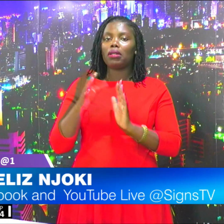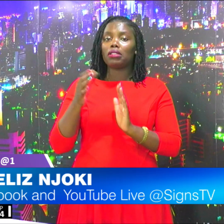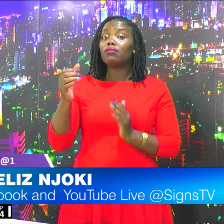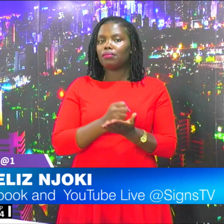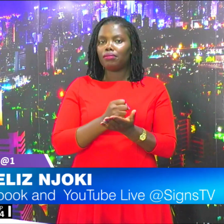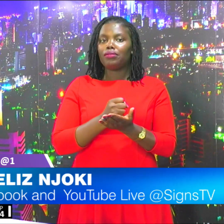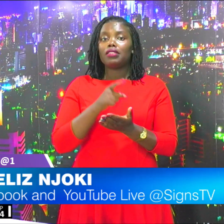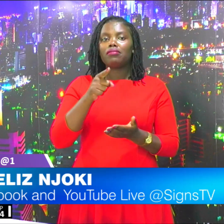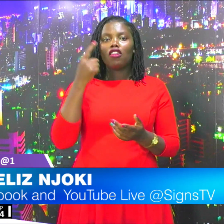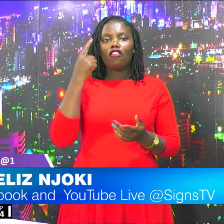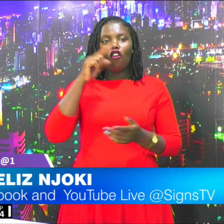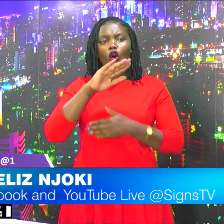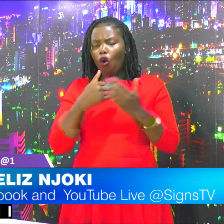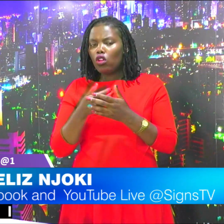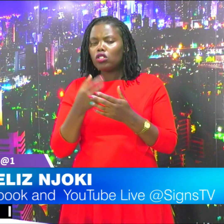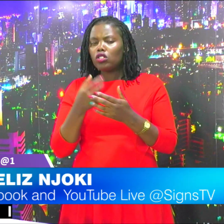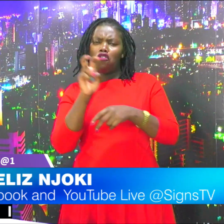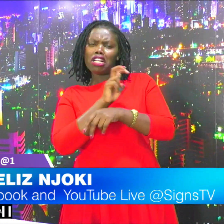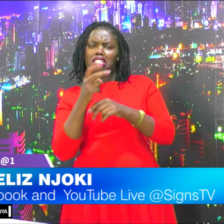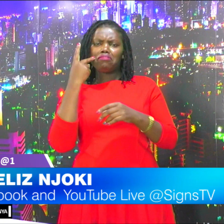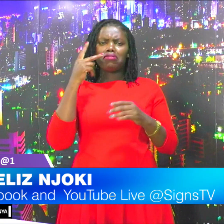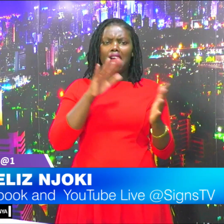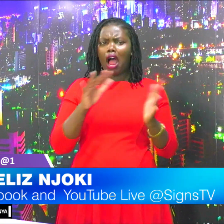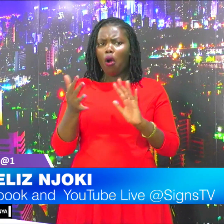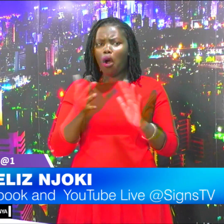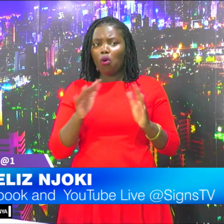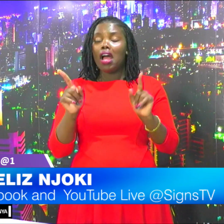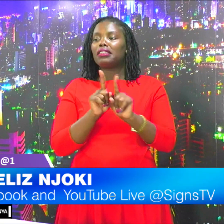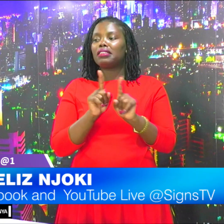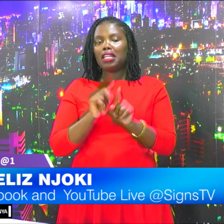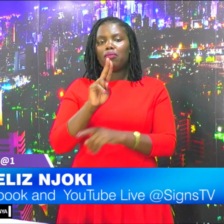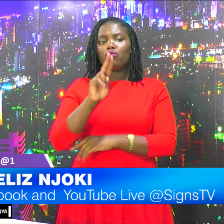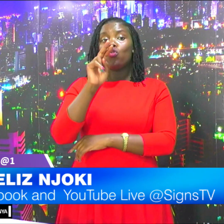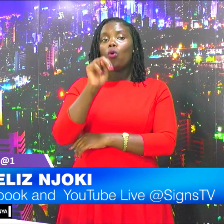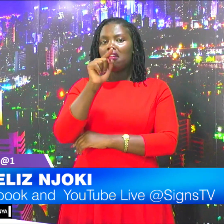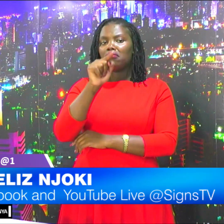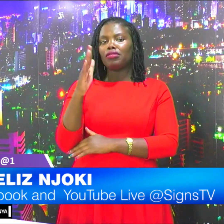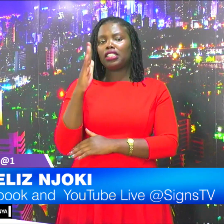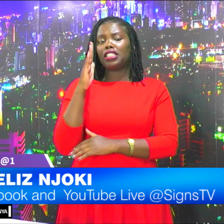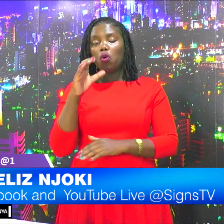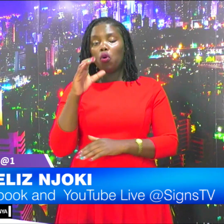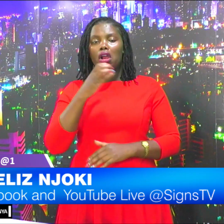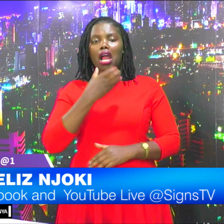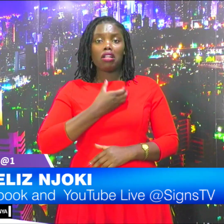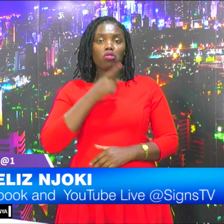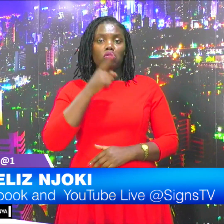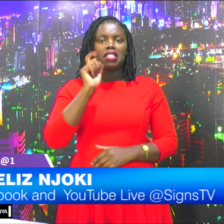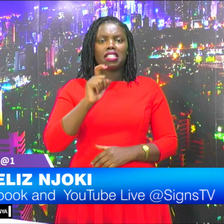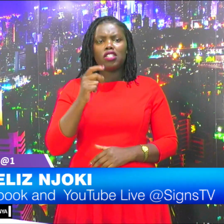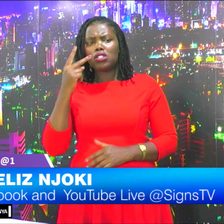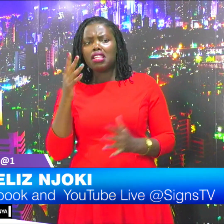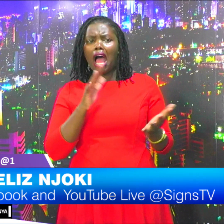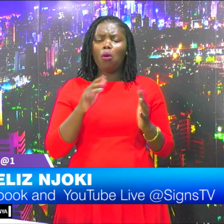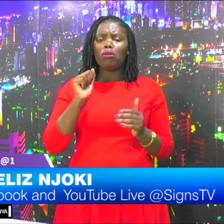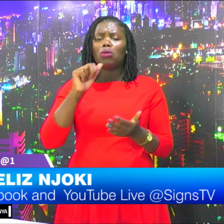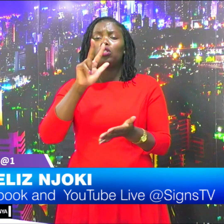nations. This is to ensure that the deployment is subject to democratic oversight and that the rights of the Kenyan